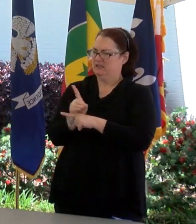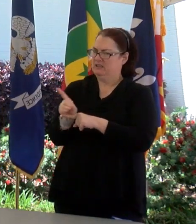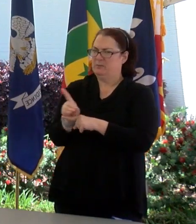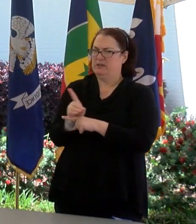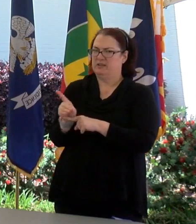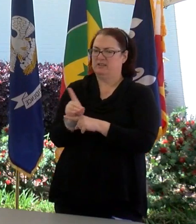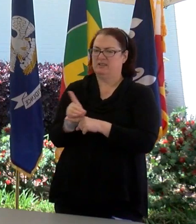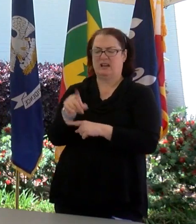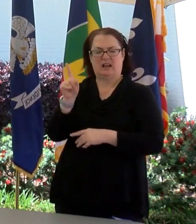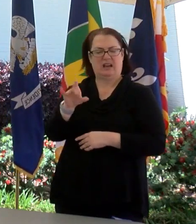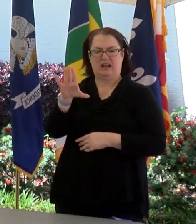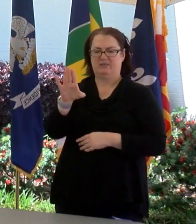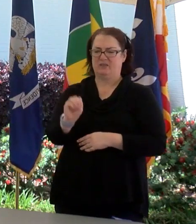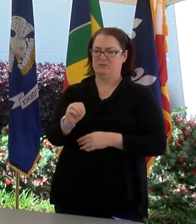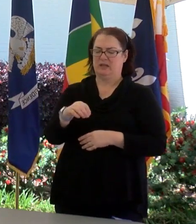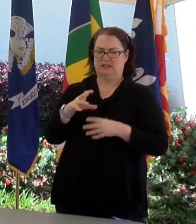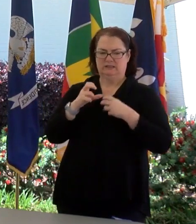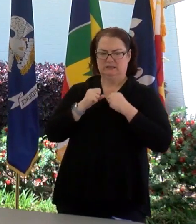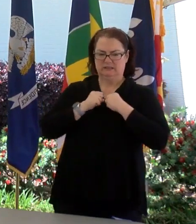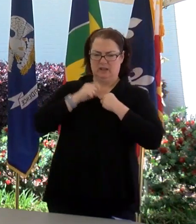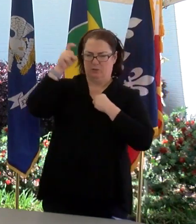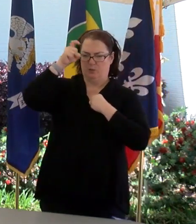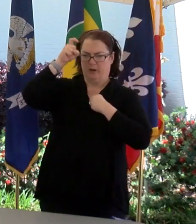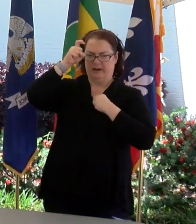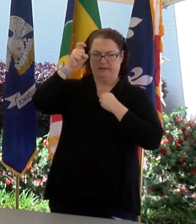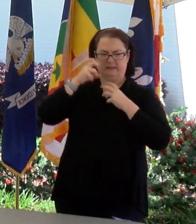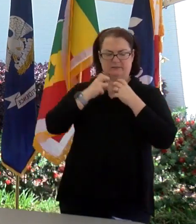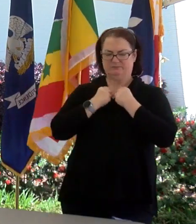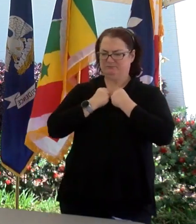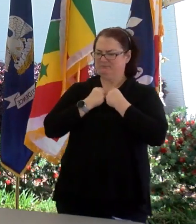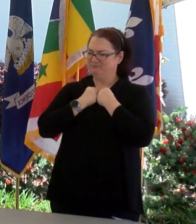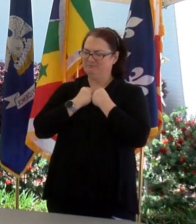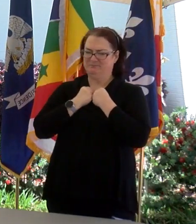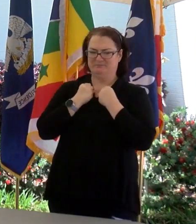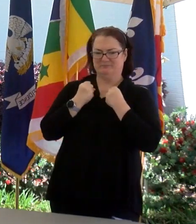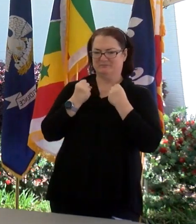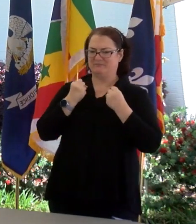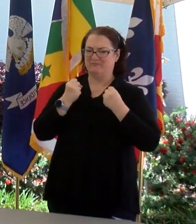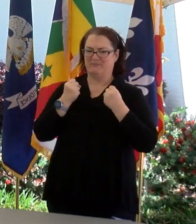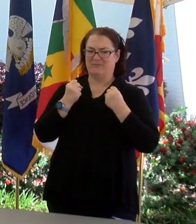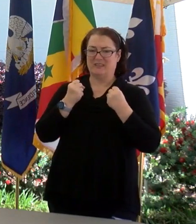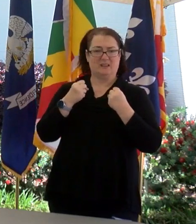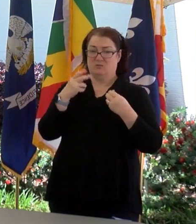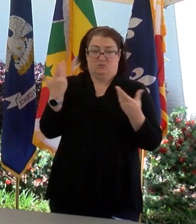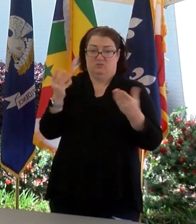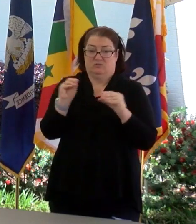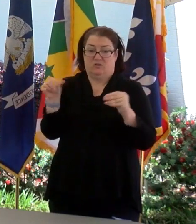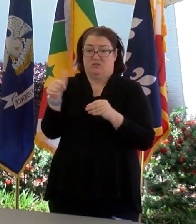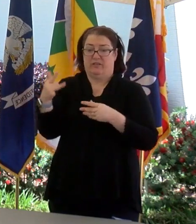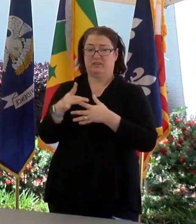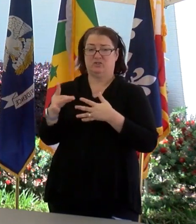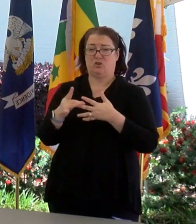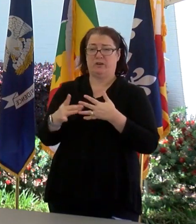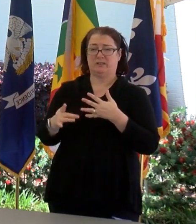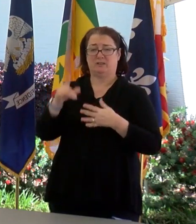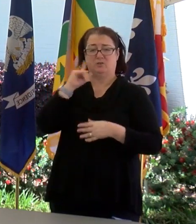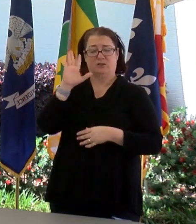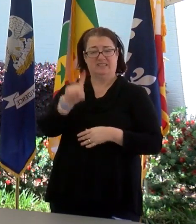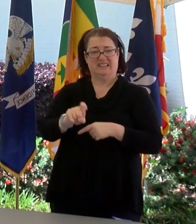time of fiscal prudence. We don't really have a choice. We will need every bit of discipline, creativity,